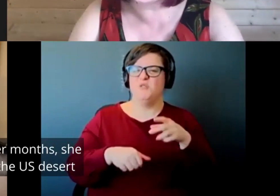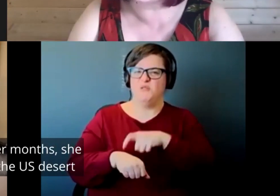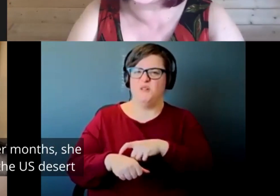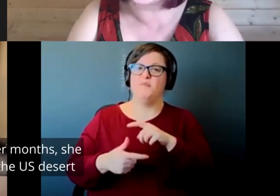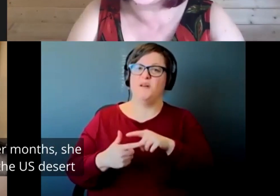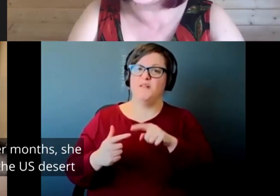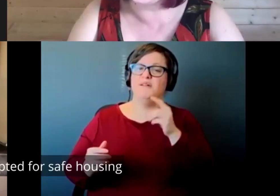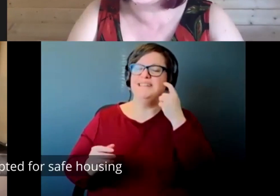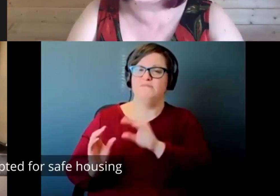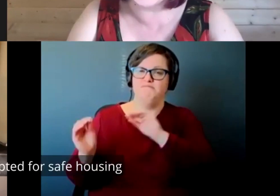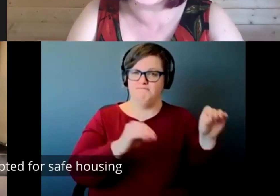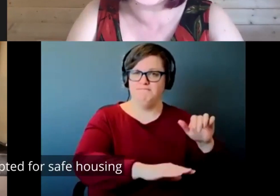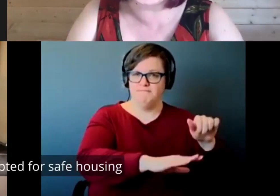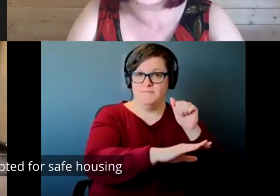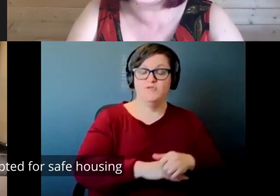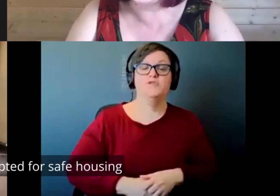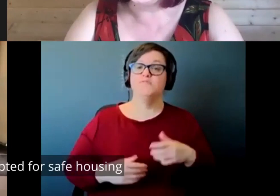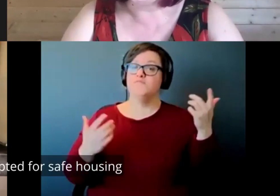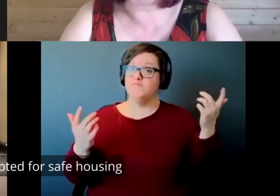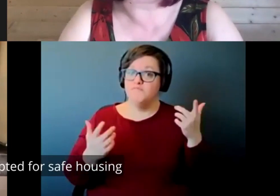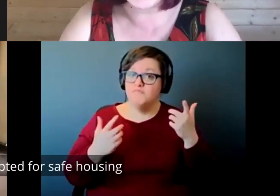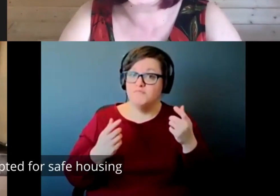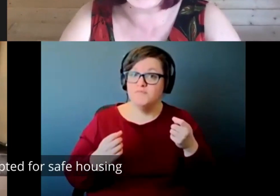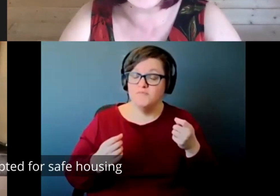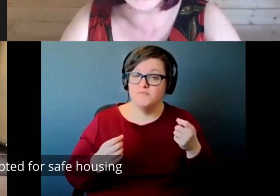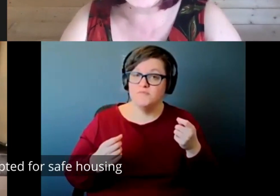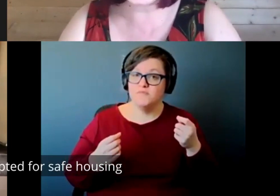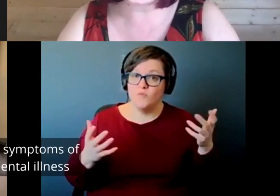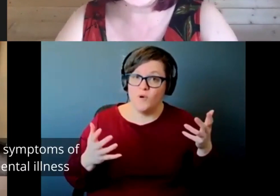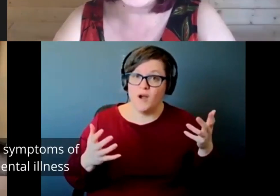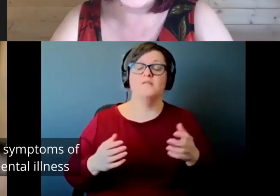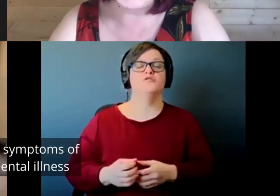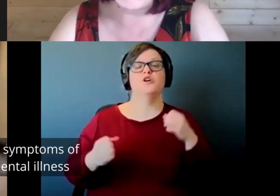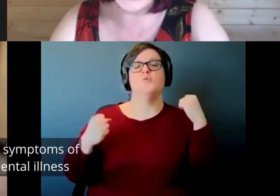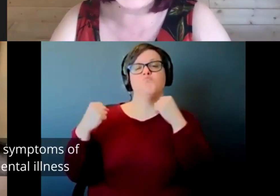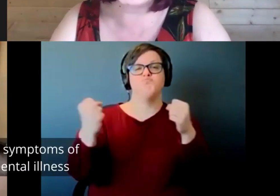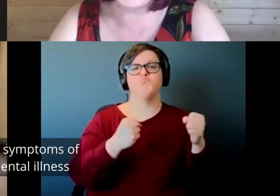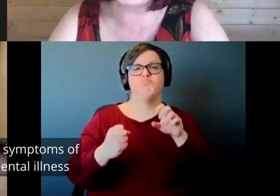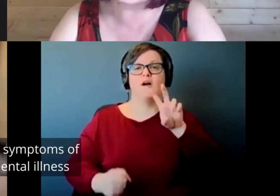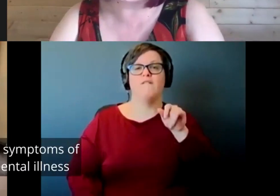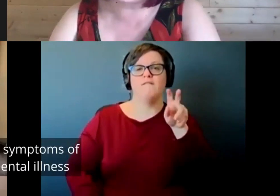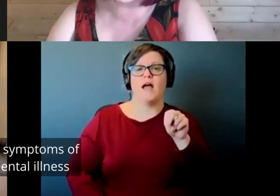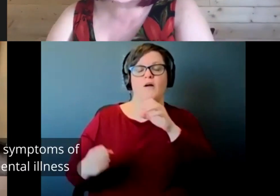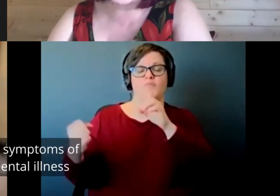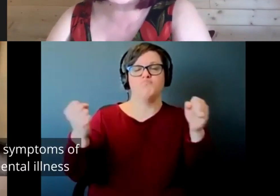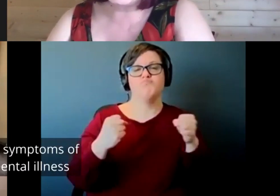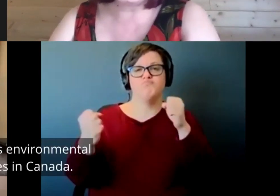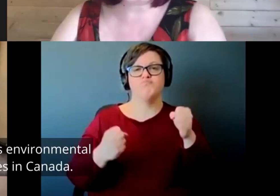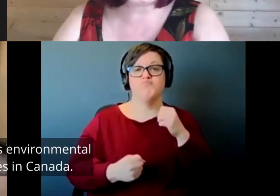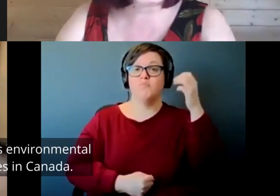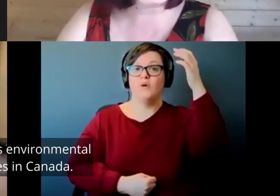the US desert in a cargo van adapted for safe housing to ease the symptoms of environmental